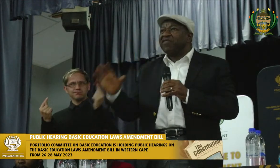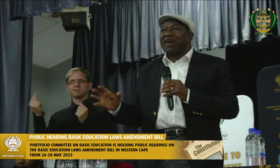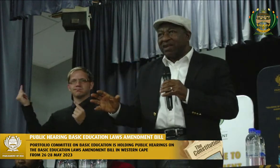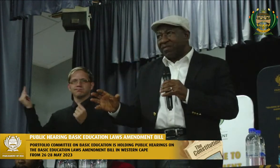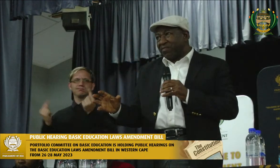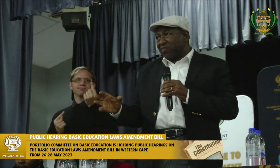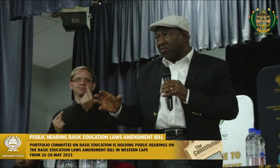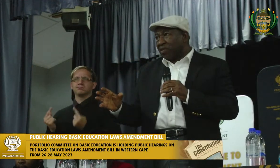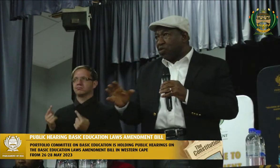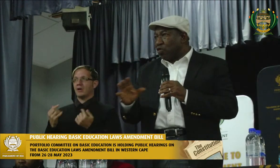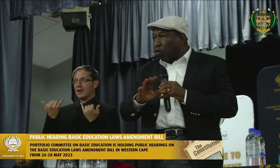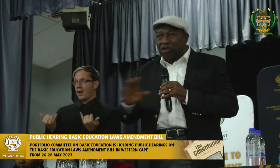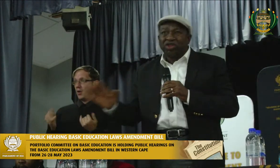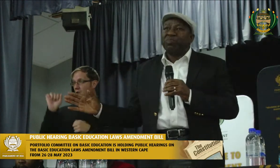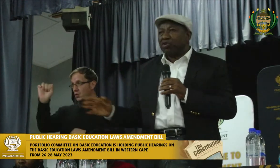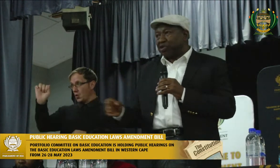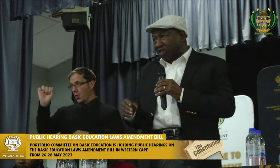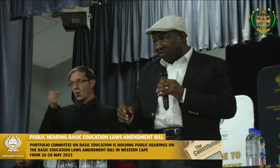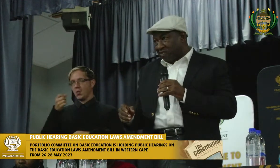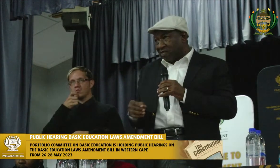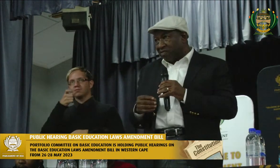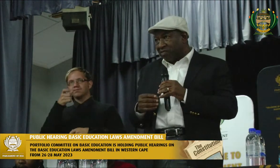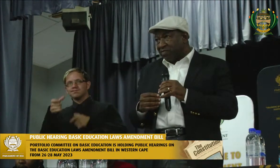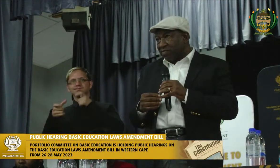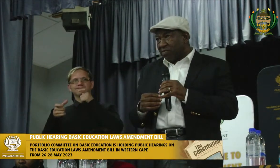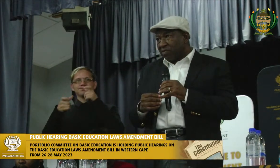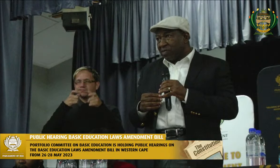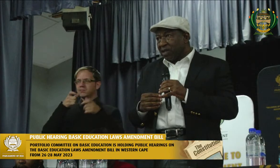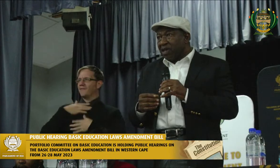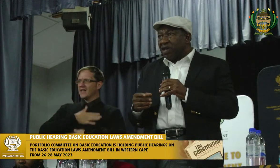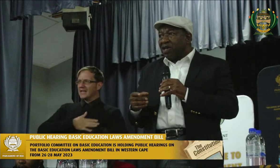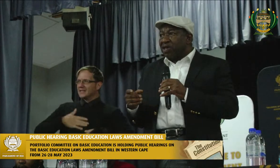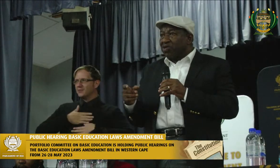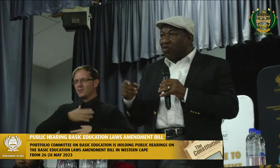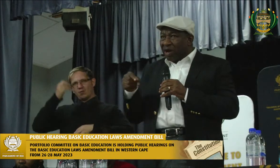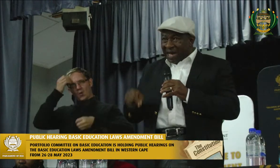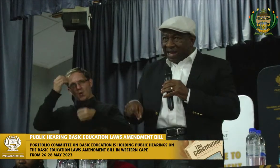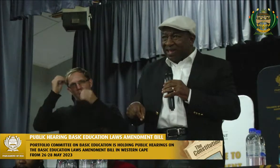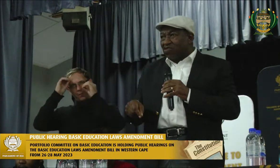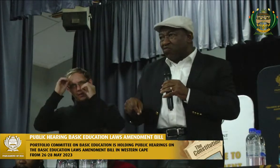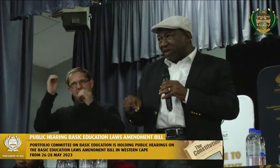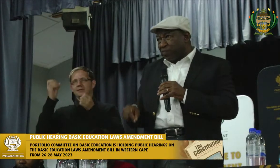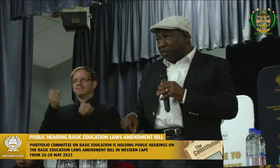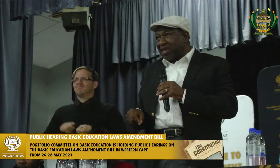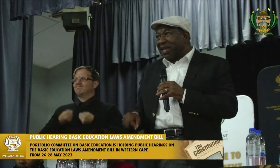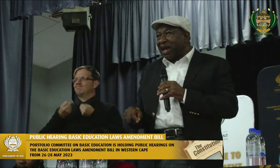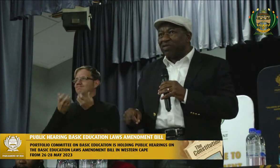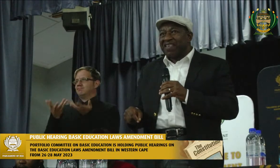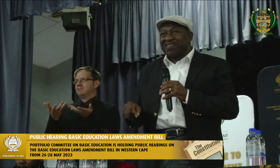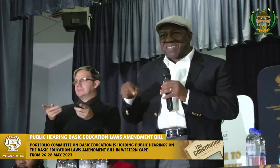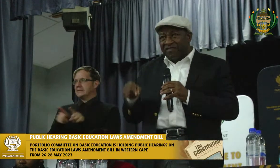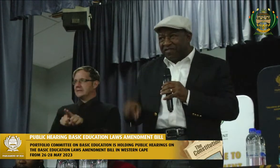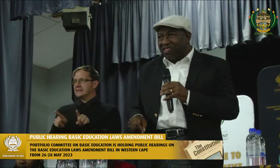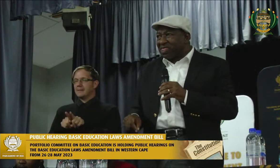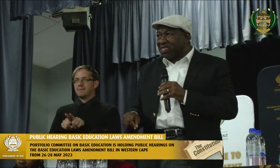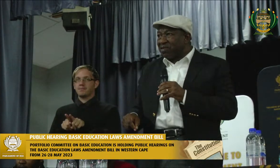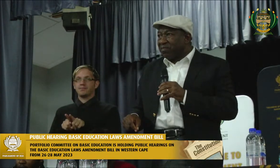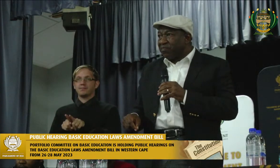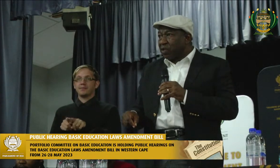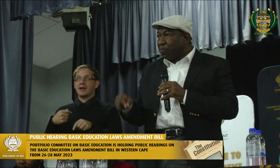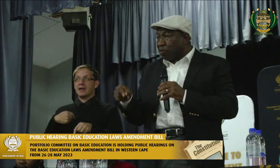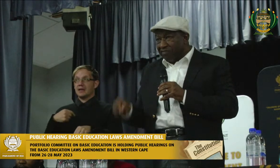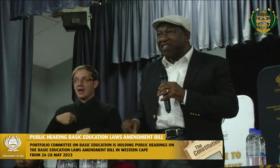You have given your contributions. You are, as we are speaking now, the